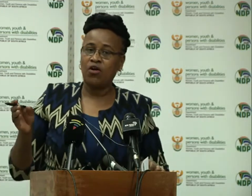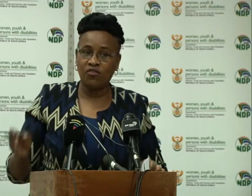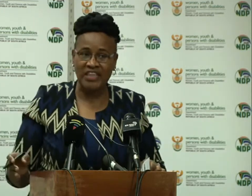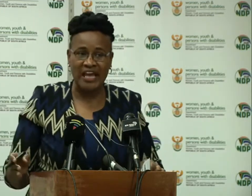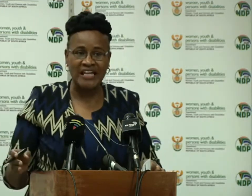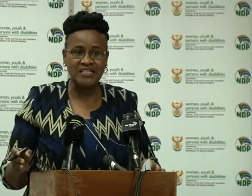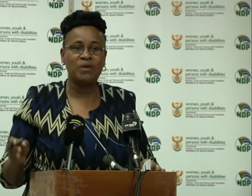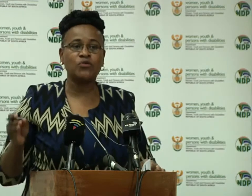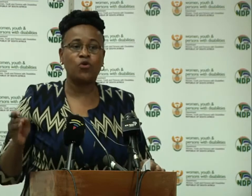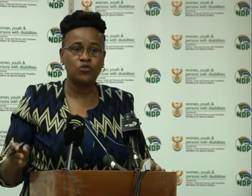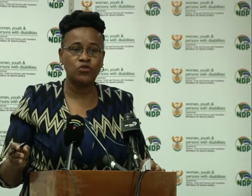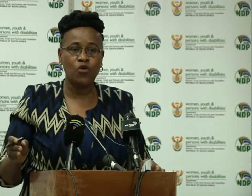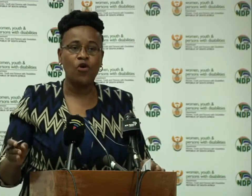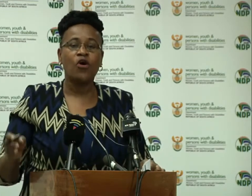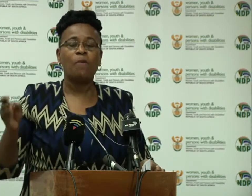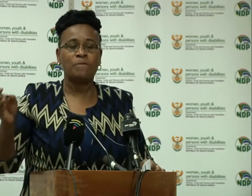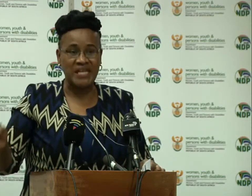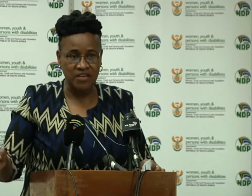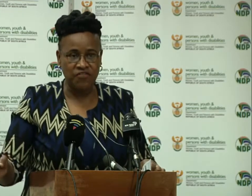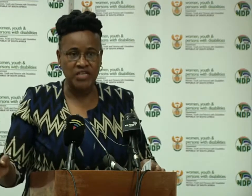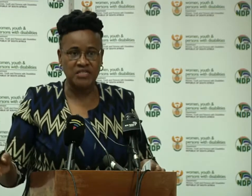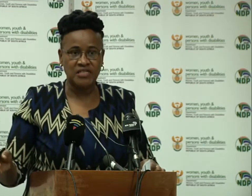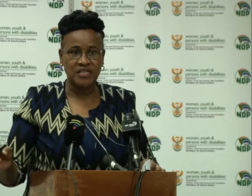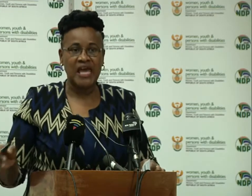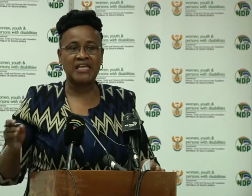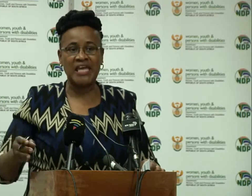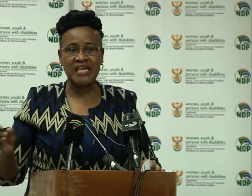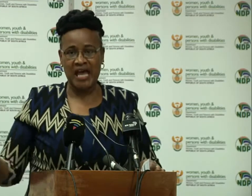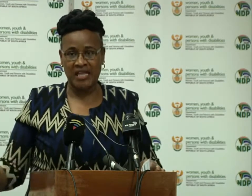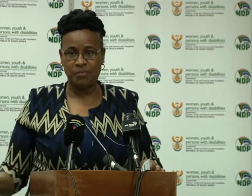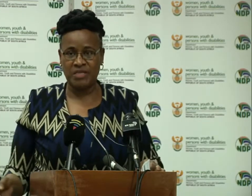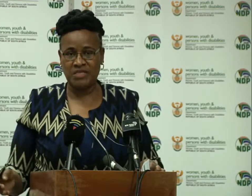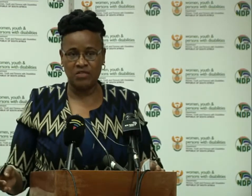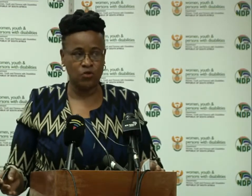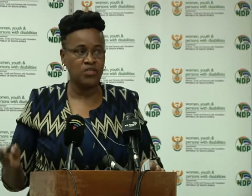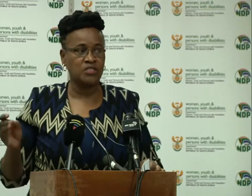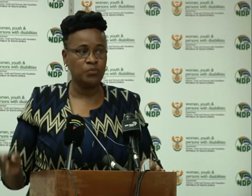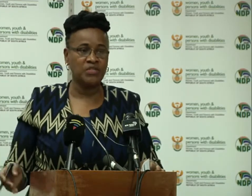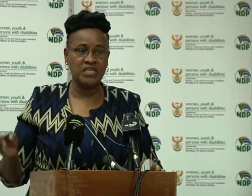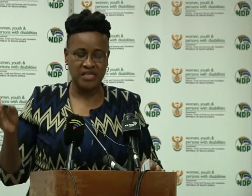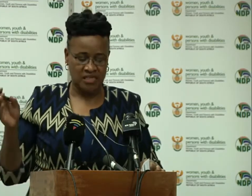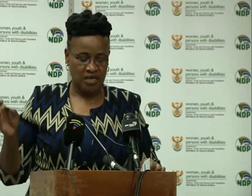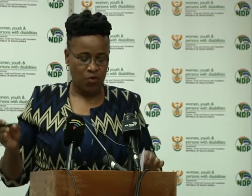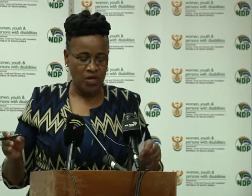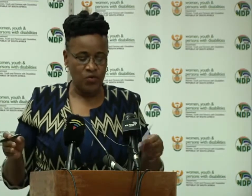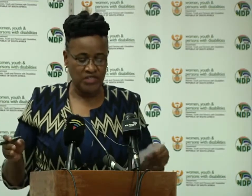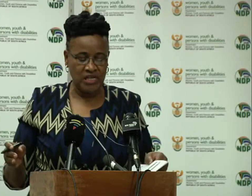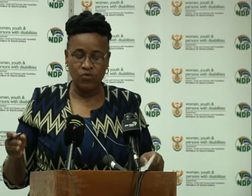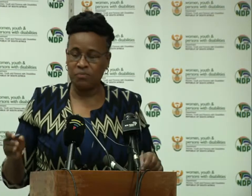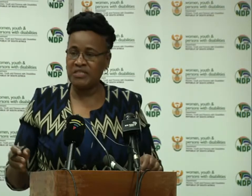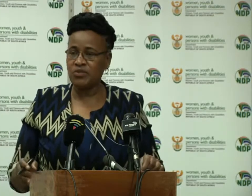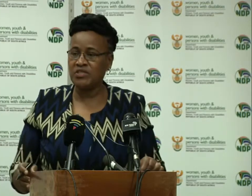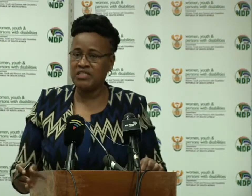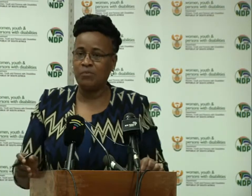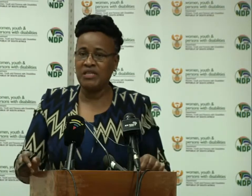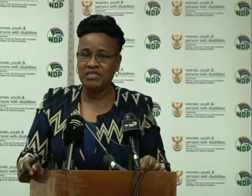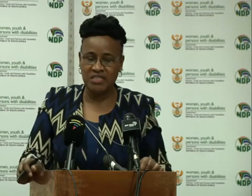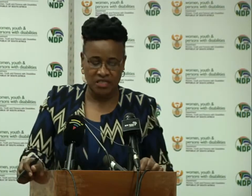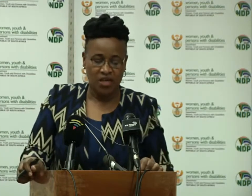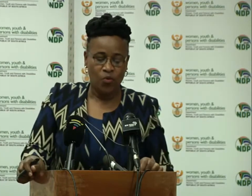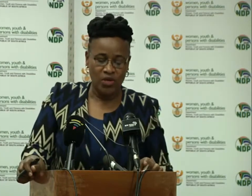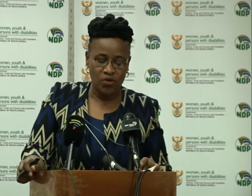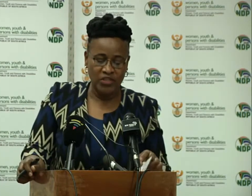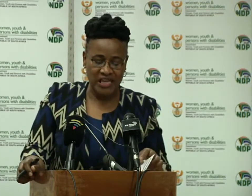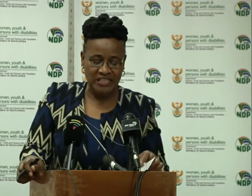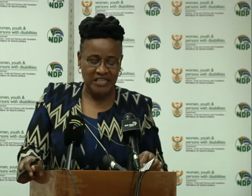reconstruction of the country, but also benefit like any other person. So it's important that when we deal with persons with